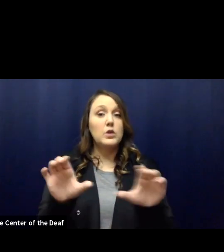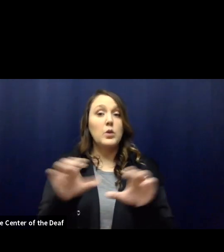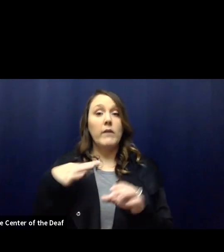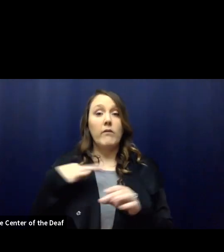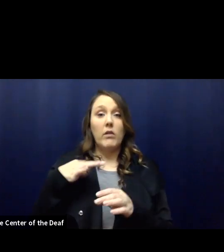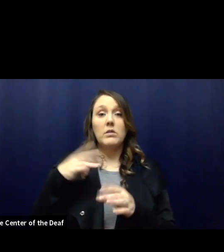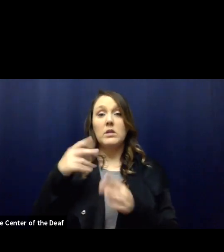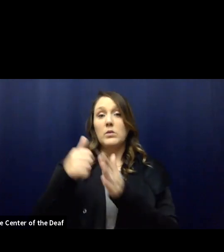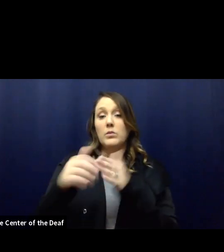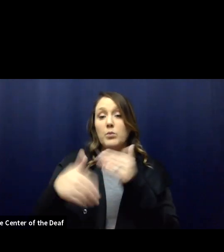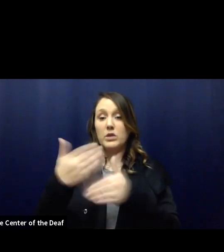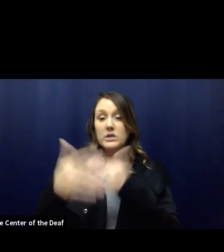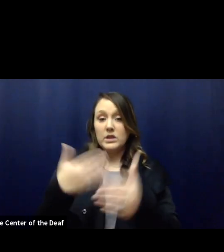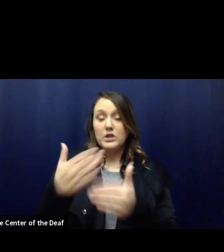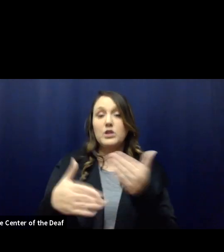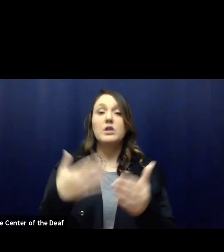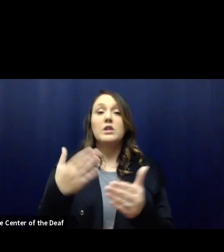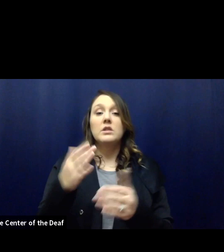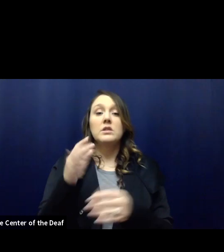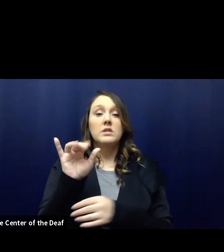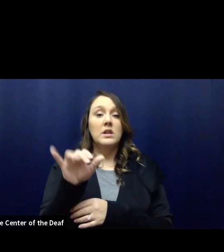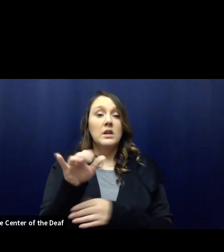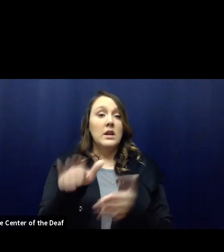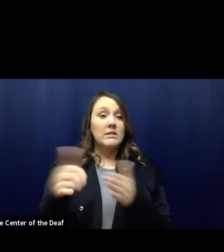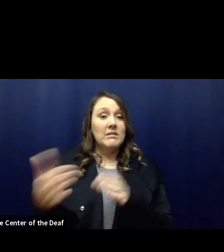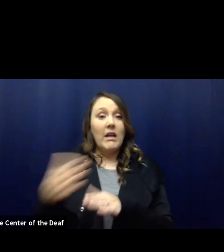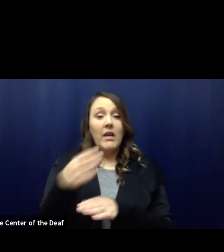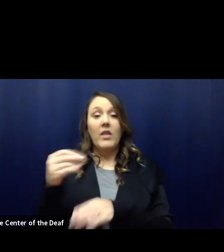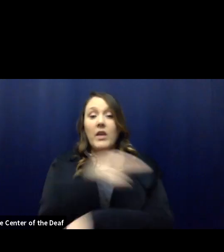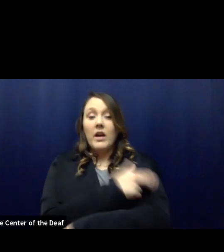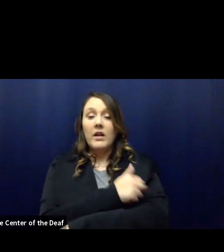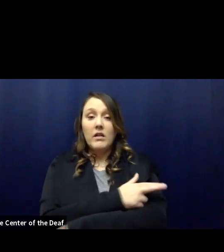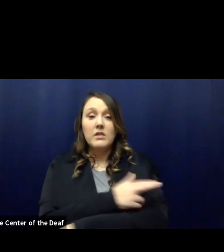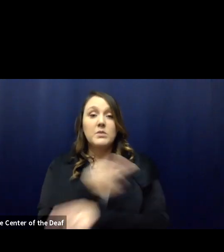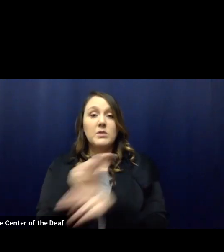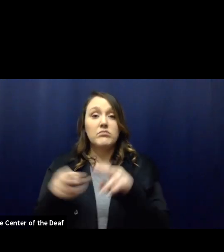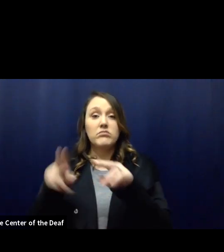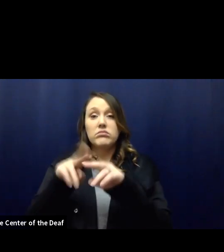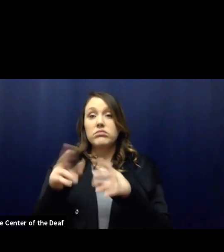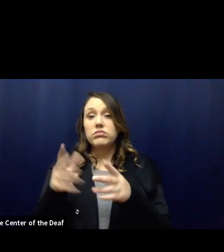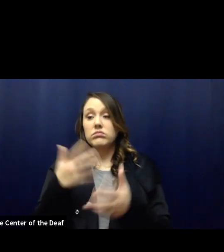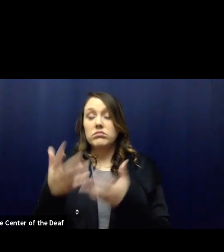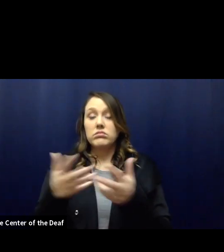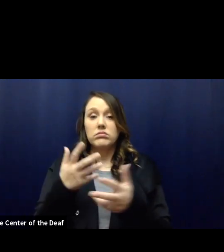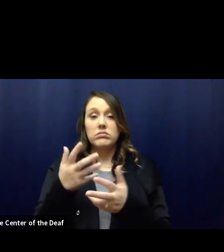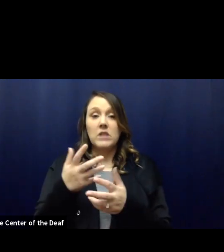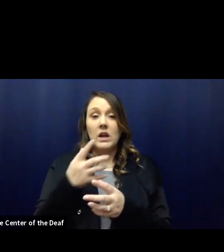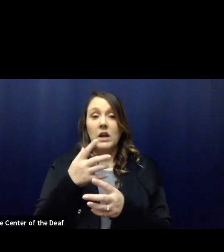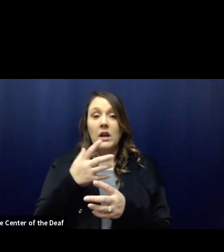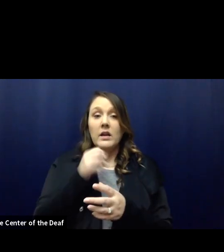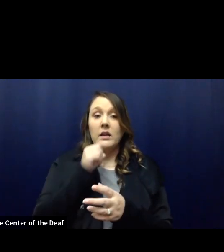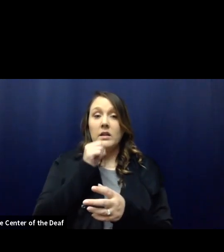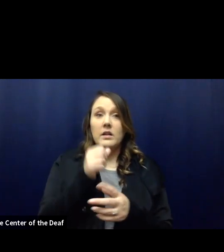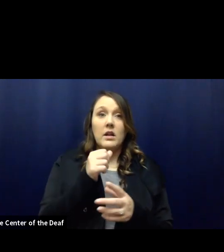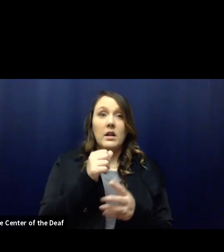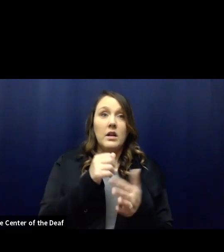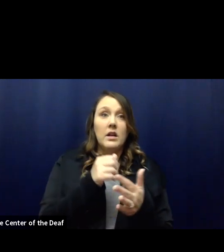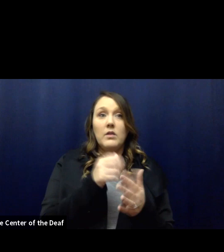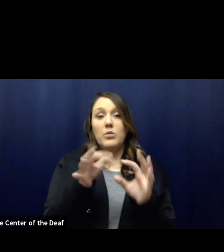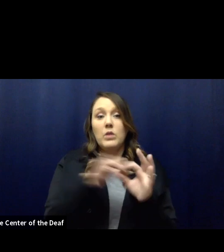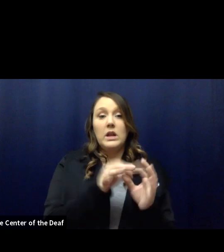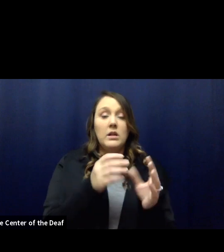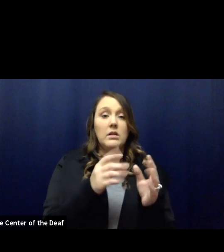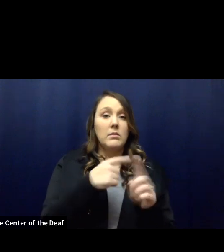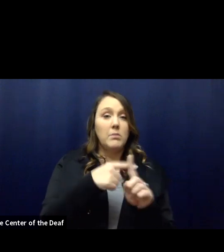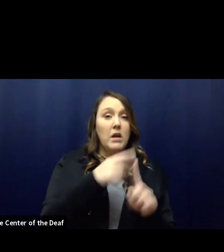procedures. Deaths and hospitalizations are, I believe you said, meant to say, are known to lag after positive case growth. What kind of growth in